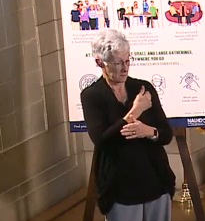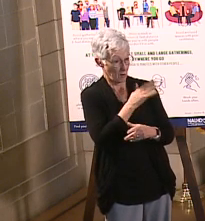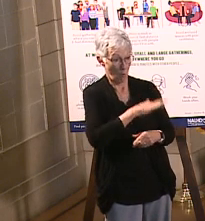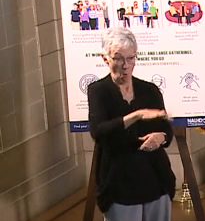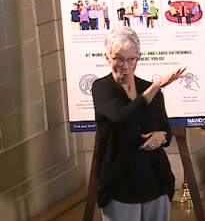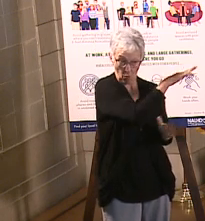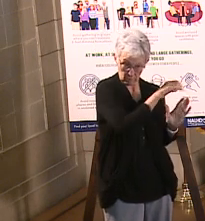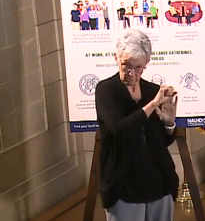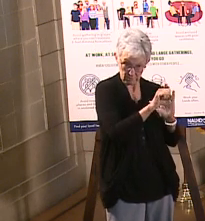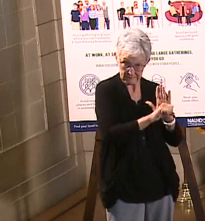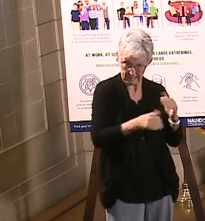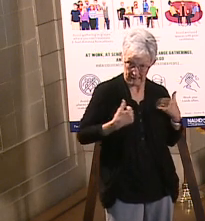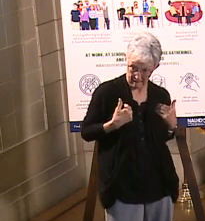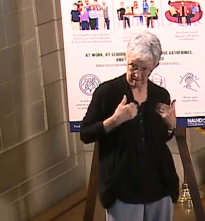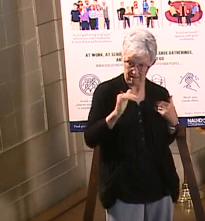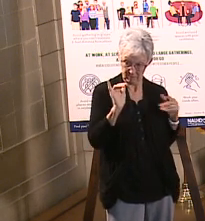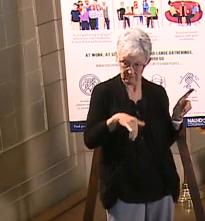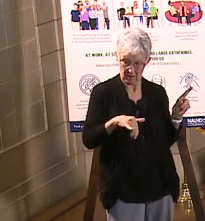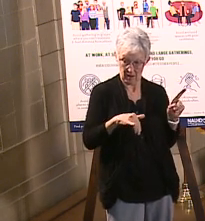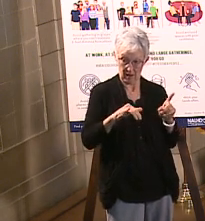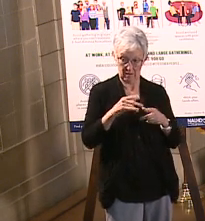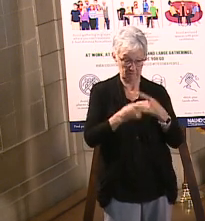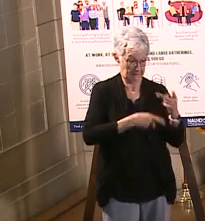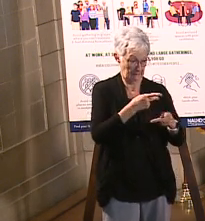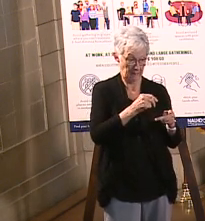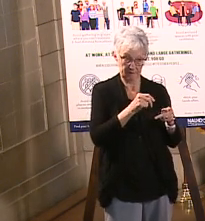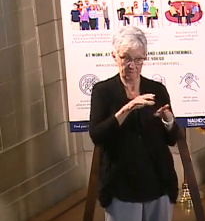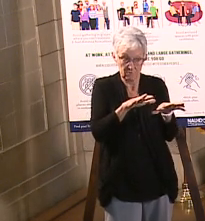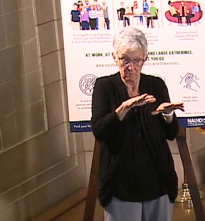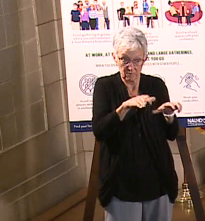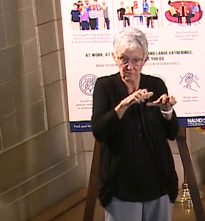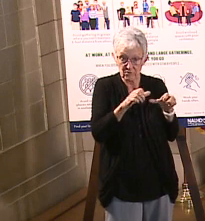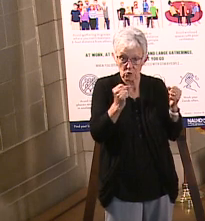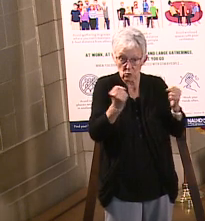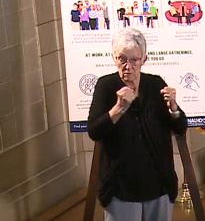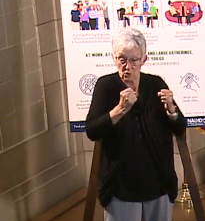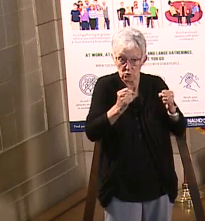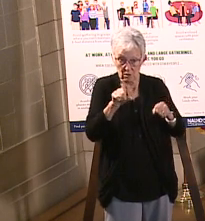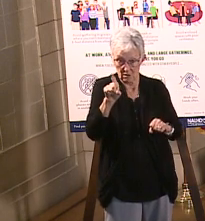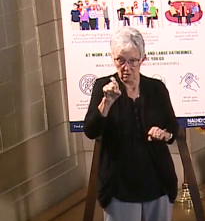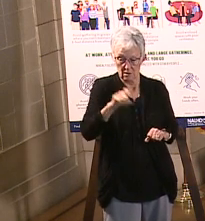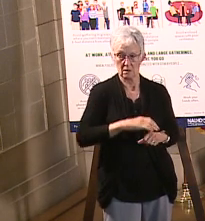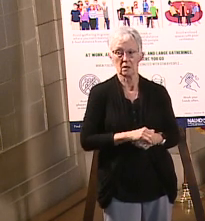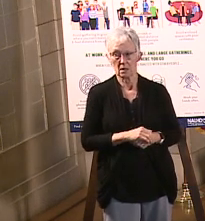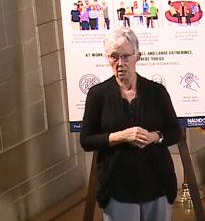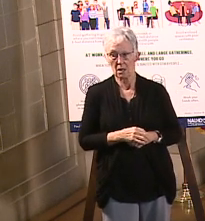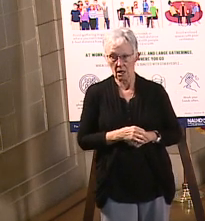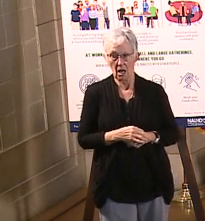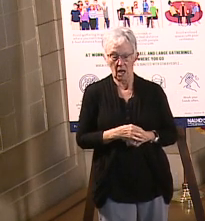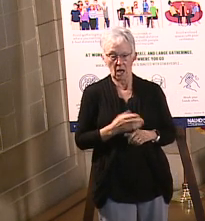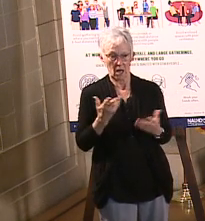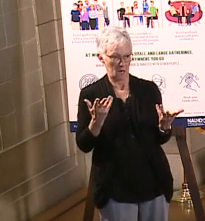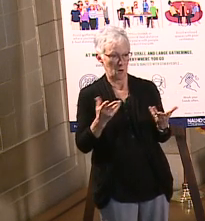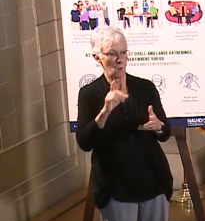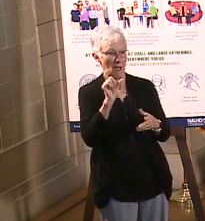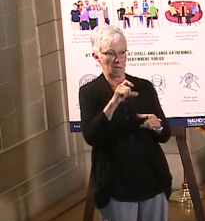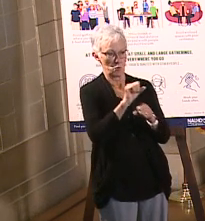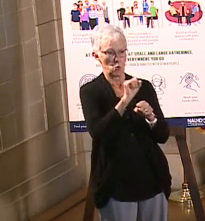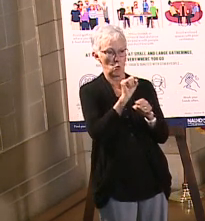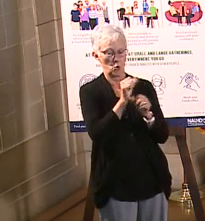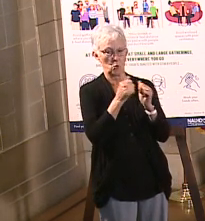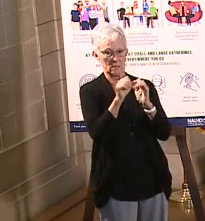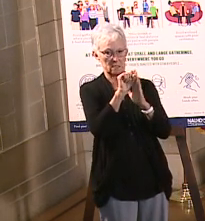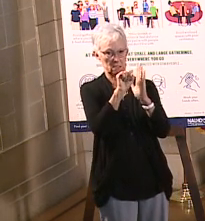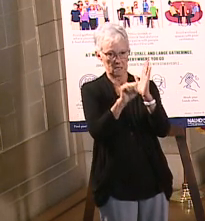we will work with different communities, and remember, if we get Moderna approved a week later, that one doesn't require the ultra-cold storage, and so we'll